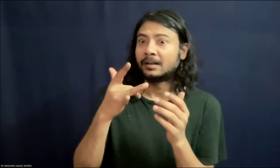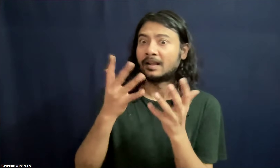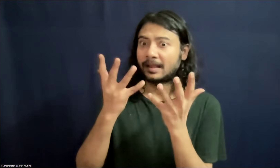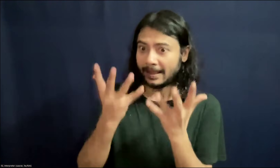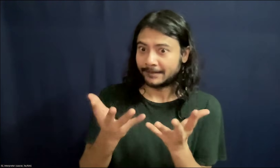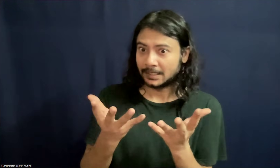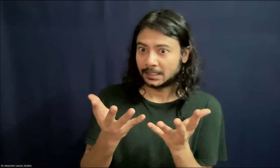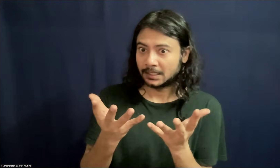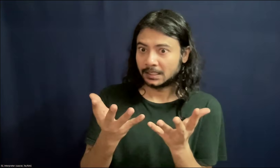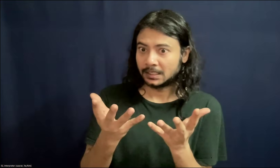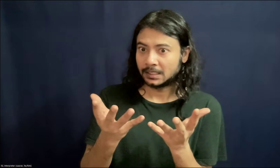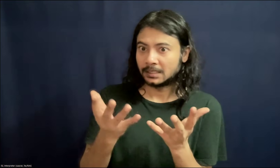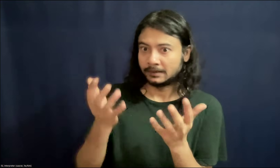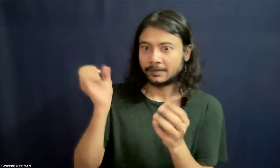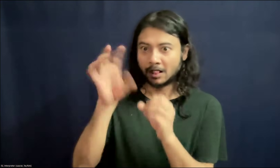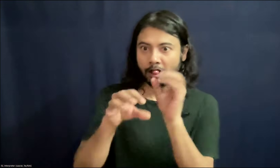understand?